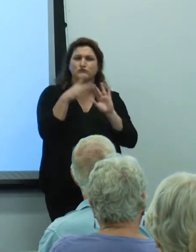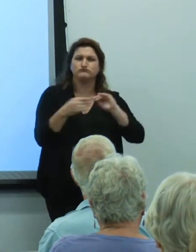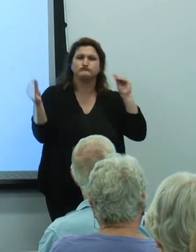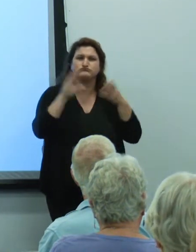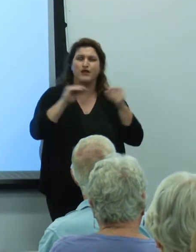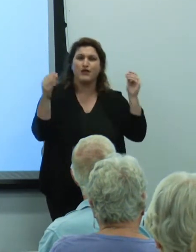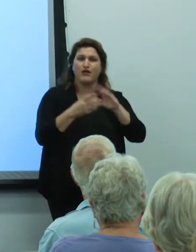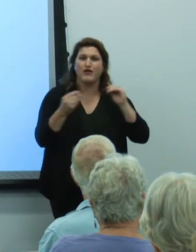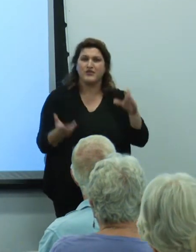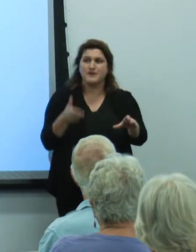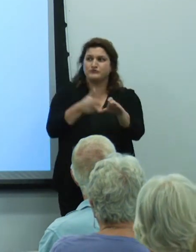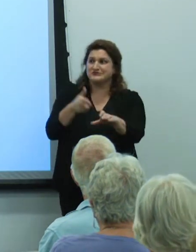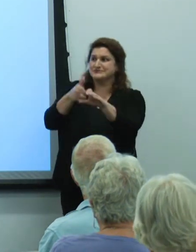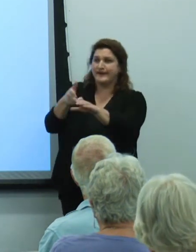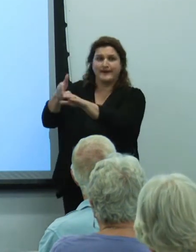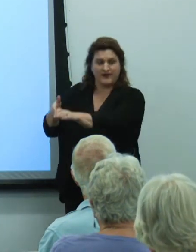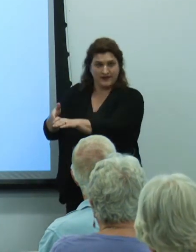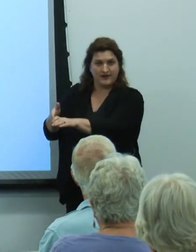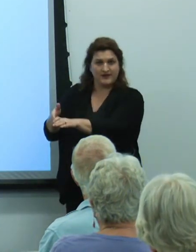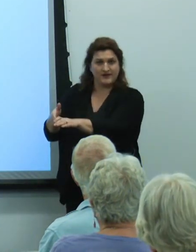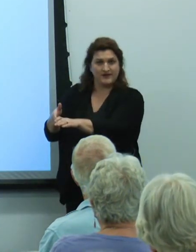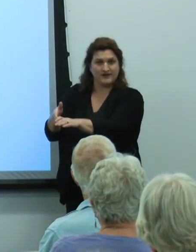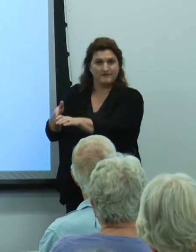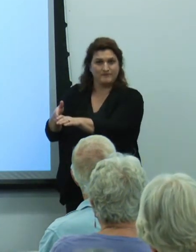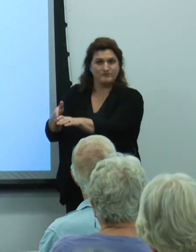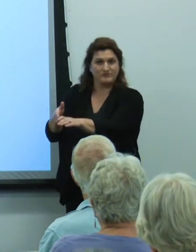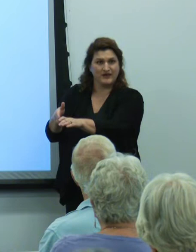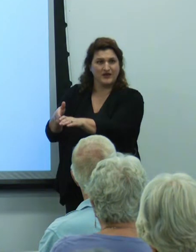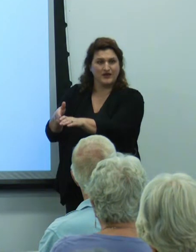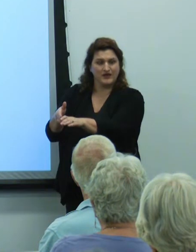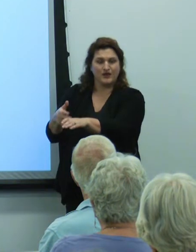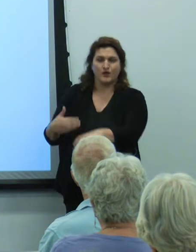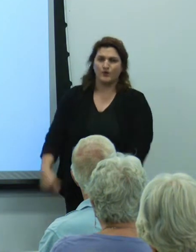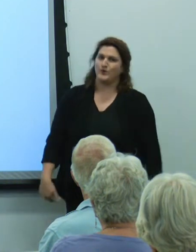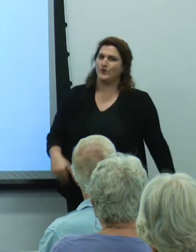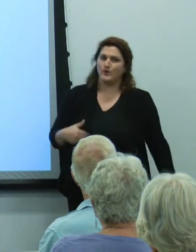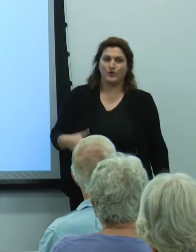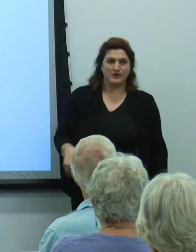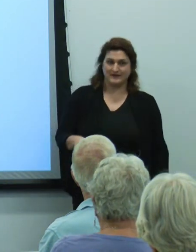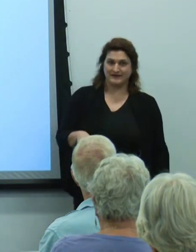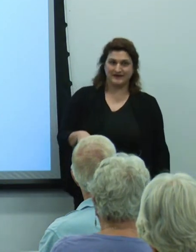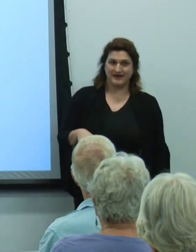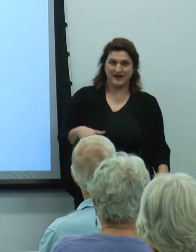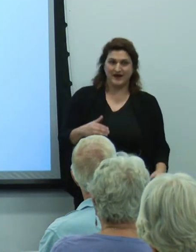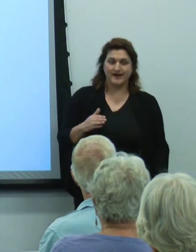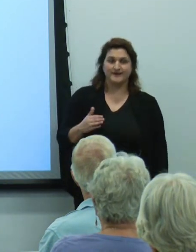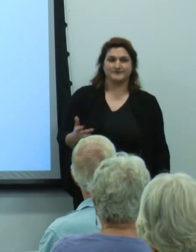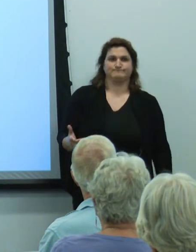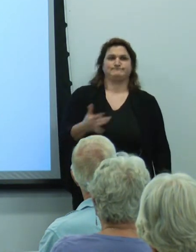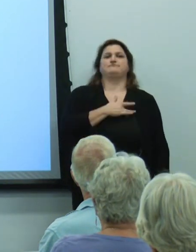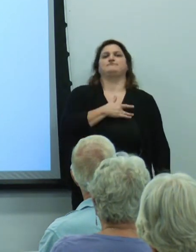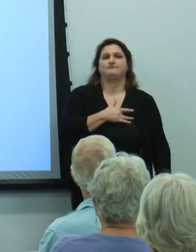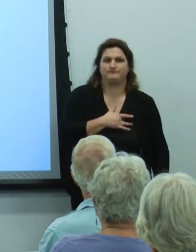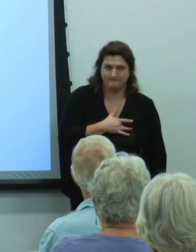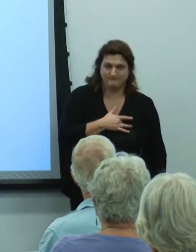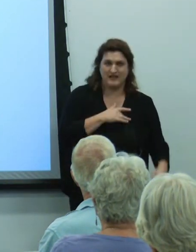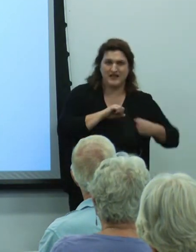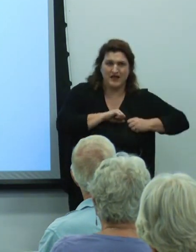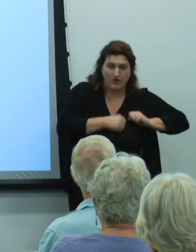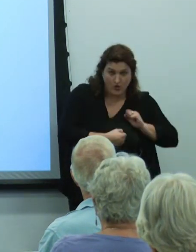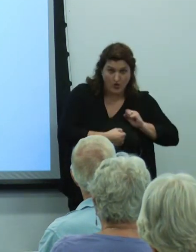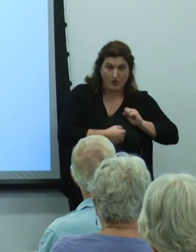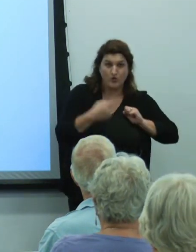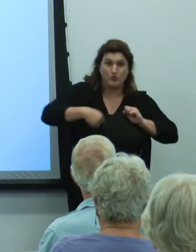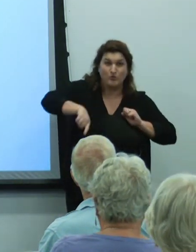participated, and how much it hurts to know that we put the rules